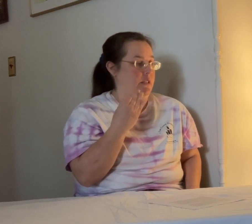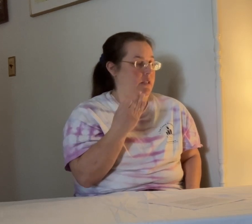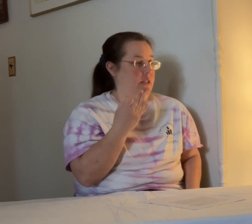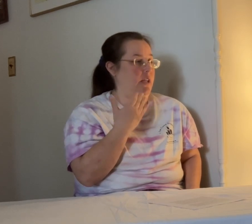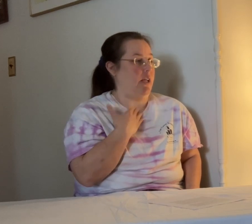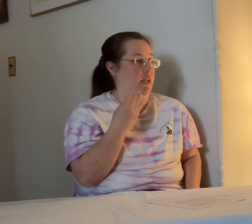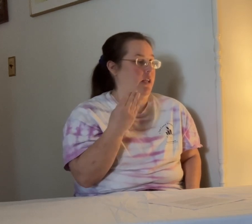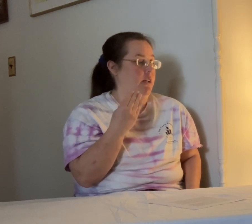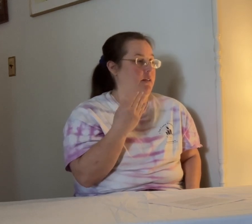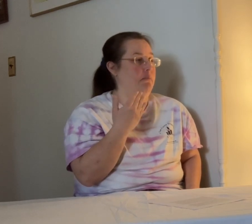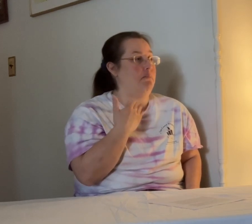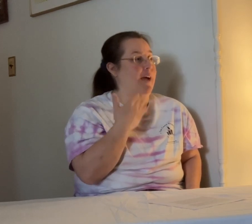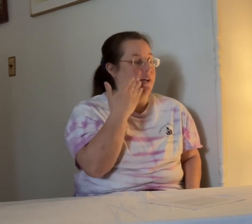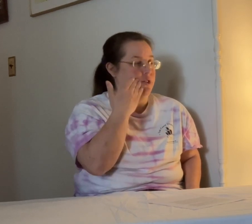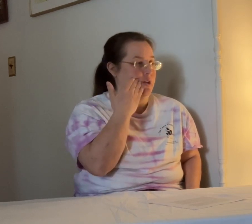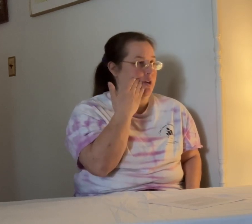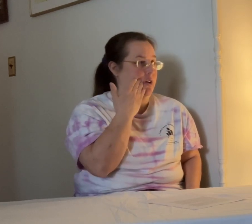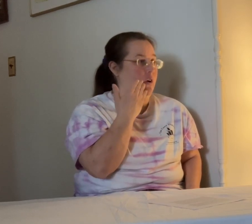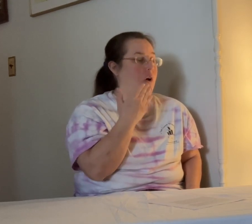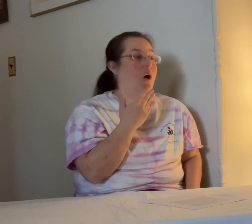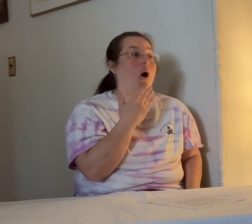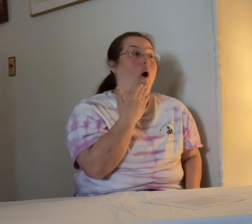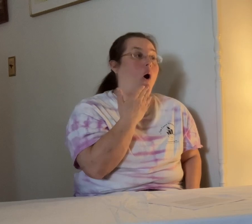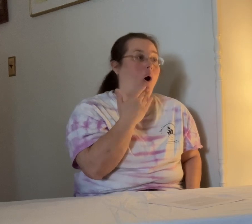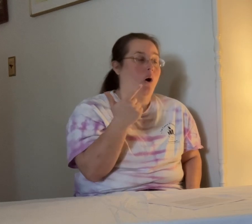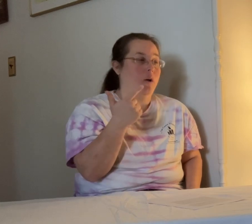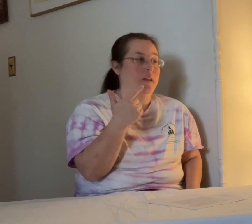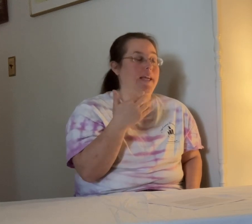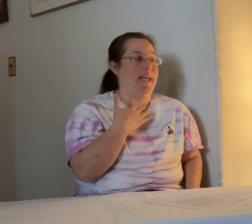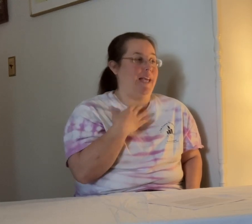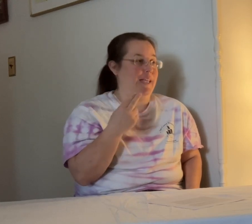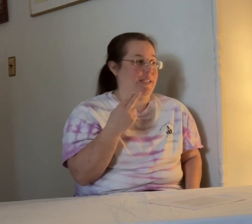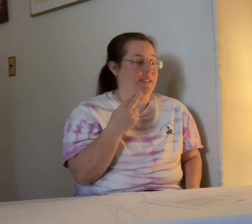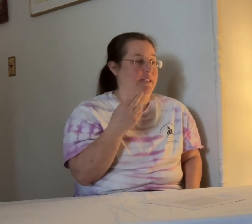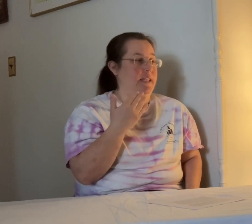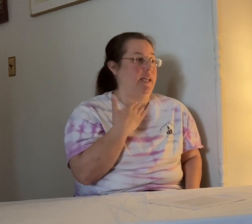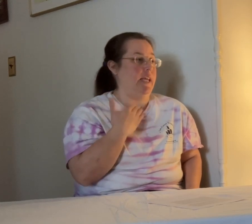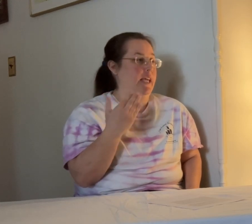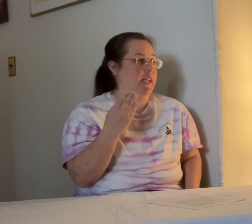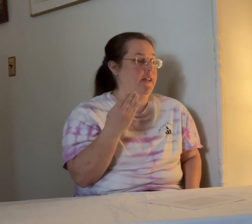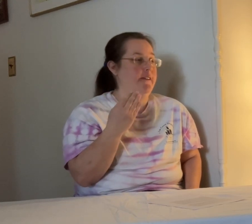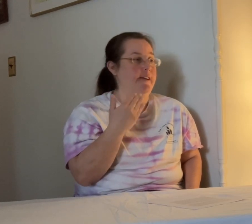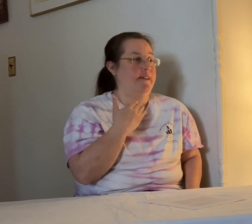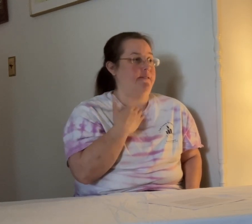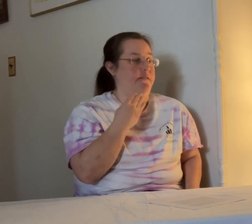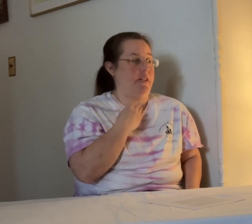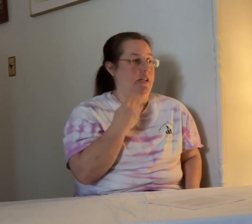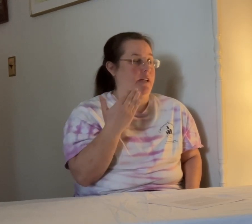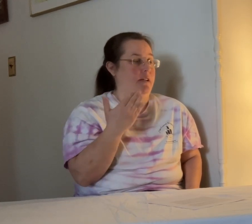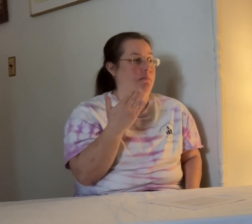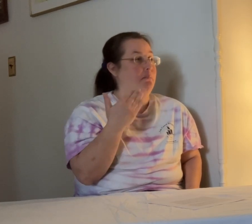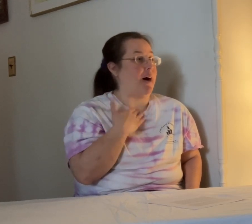substance in matter. All is infinite